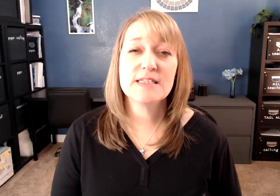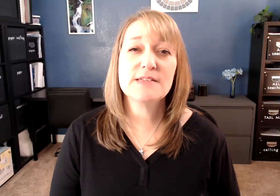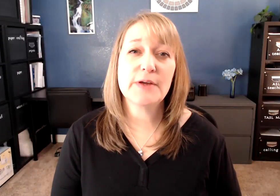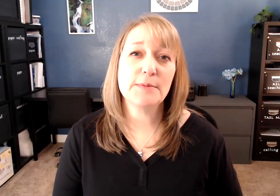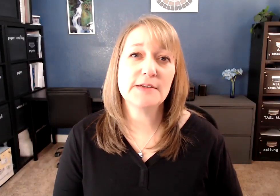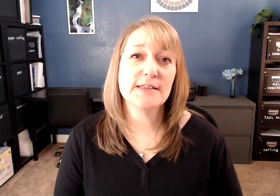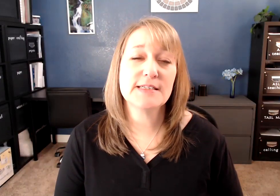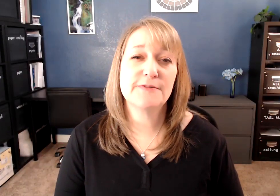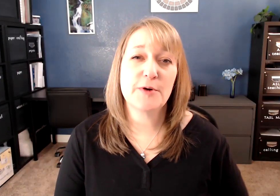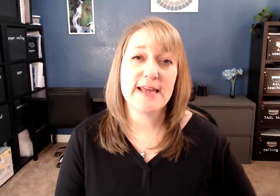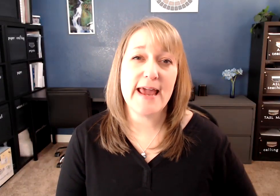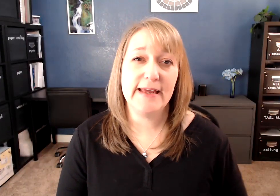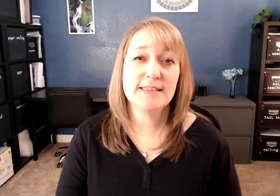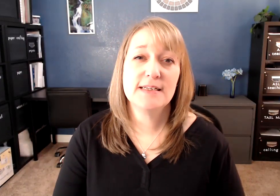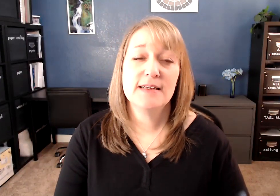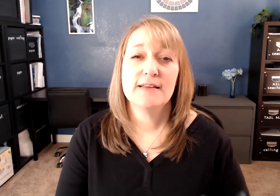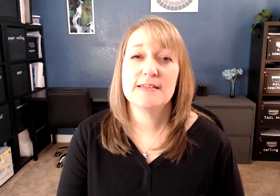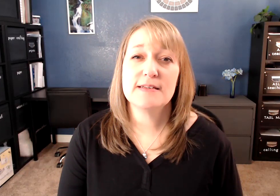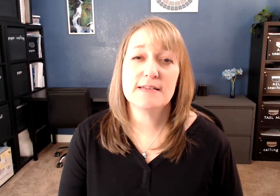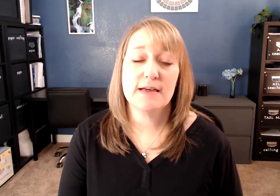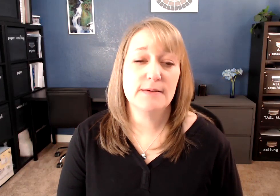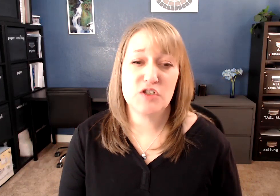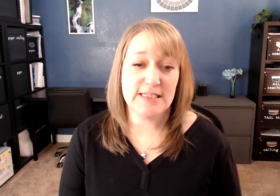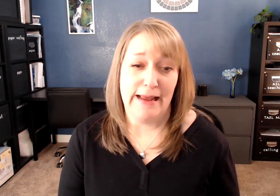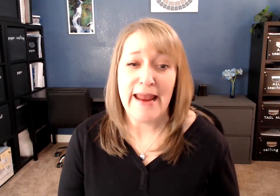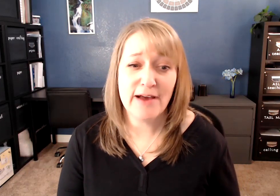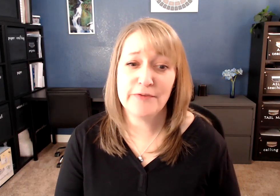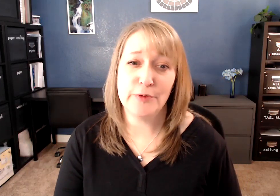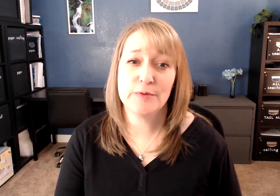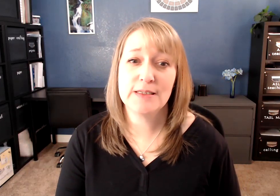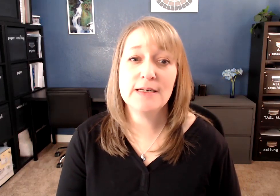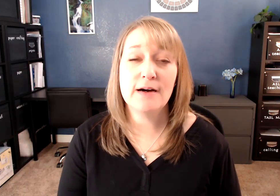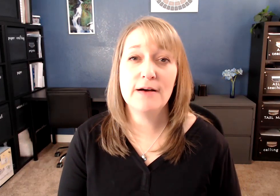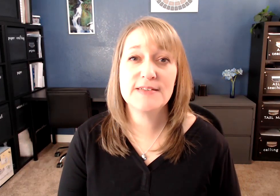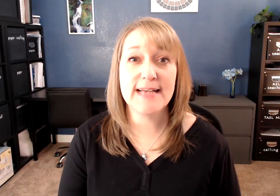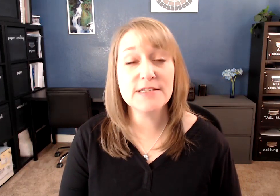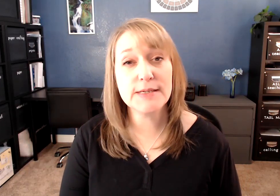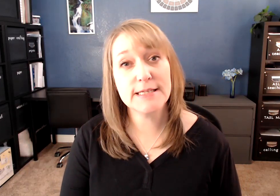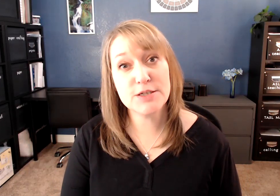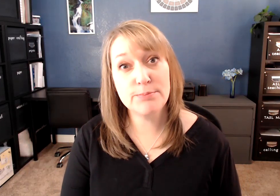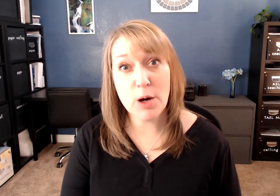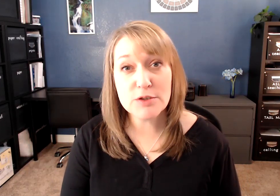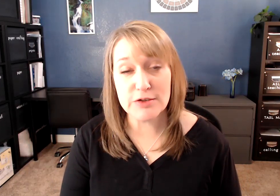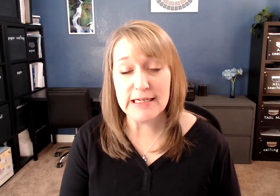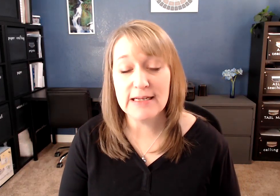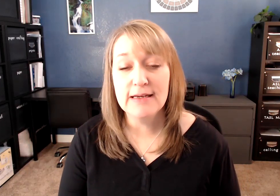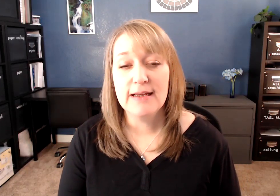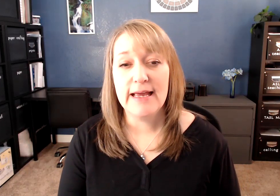This is vocabulary list 48. This is just a handful, really, of signs related to poetry